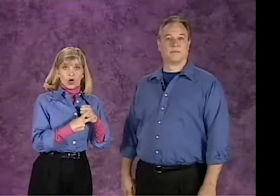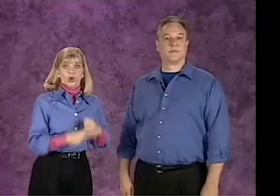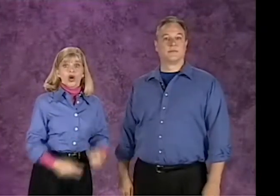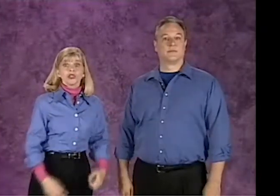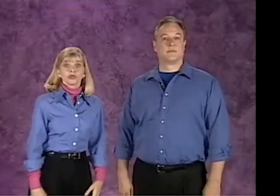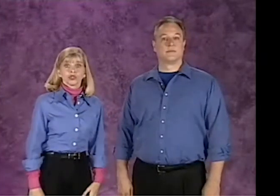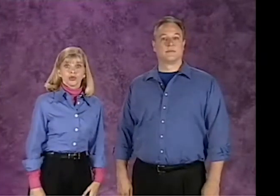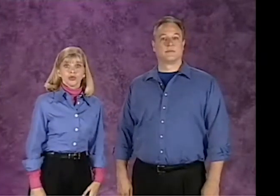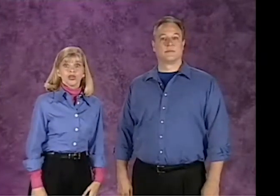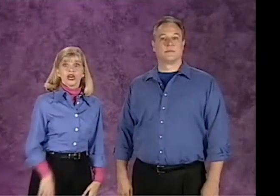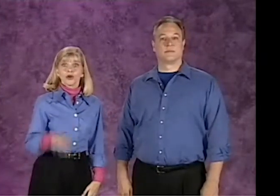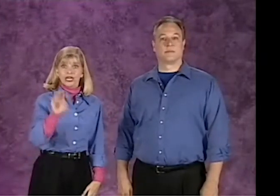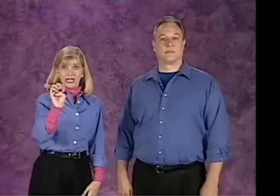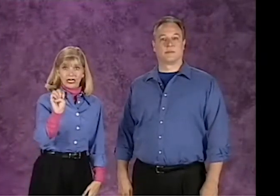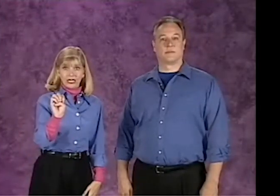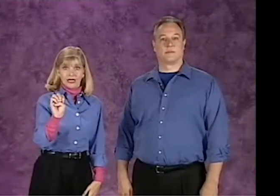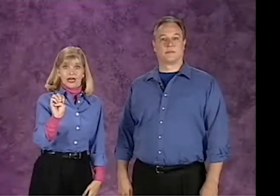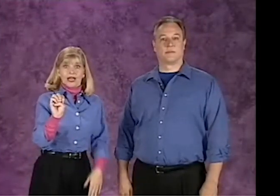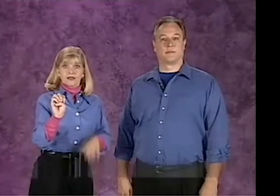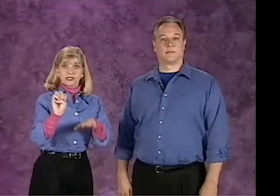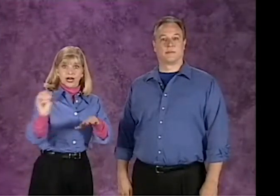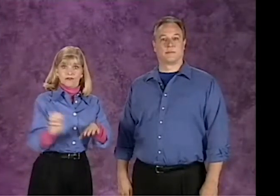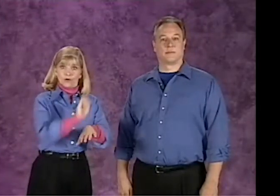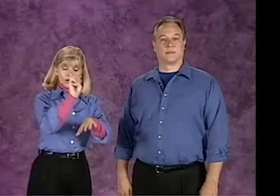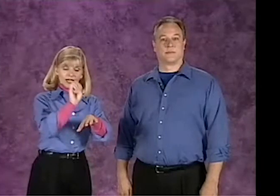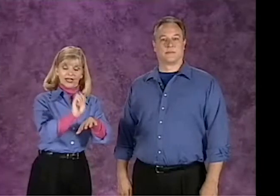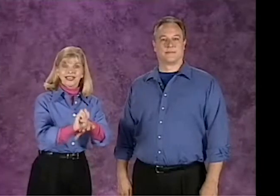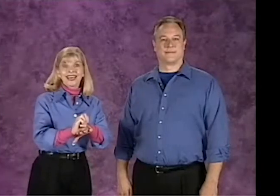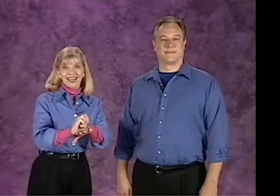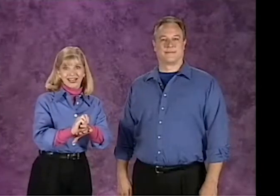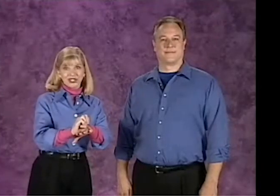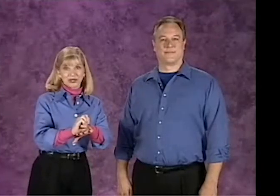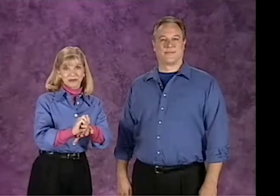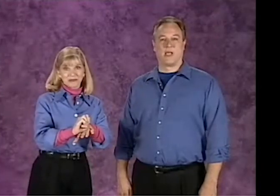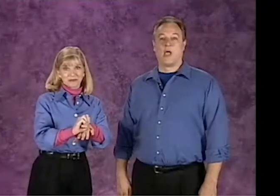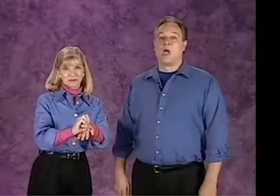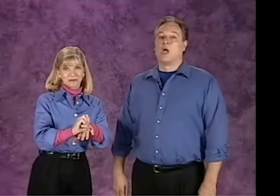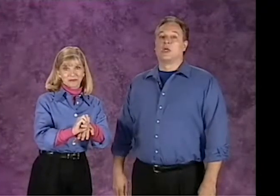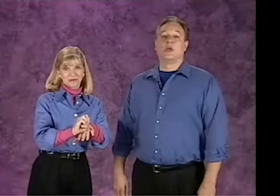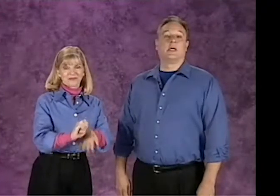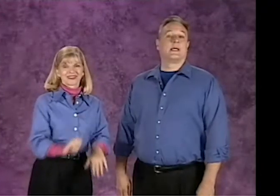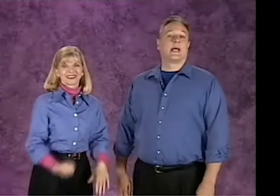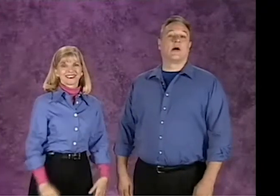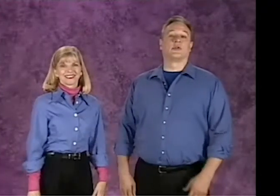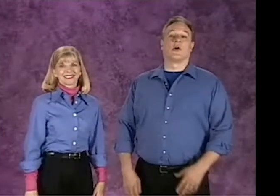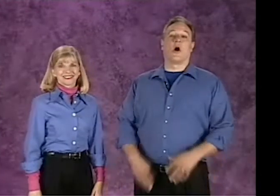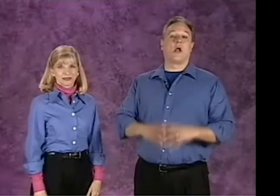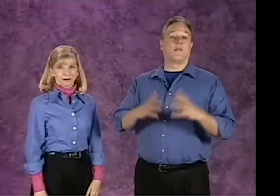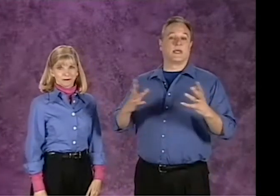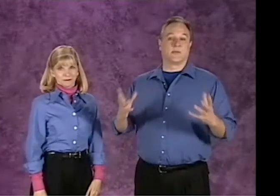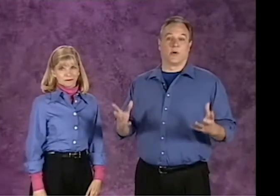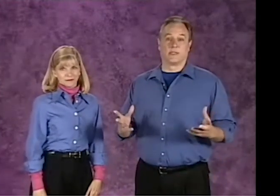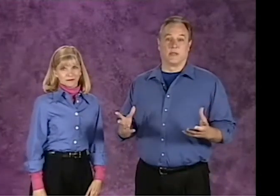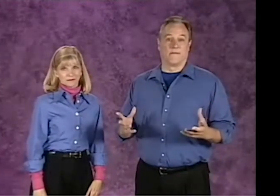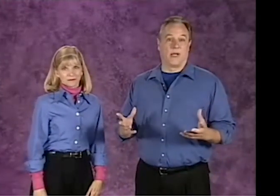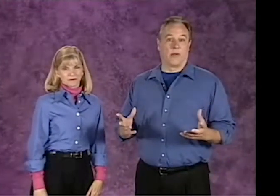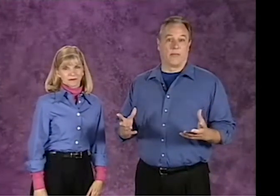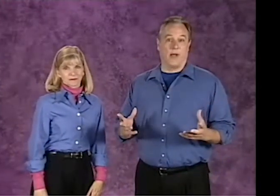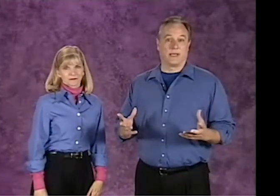We also showed you the letter E in the sign for engage. You'll encounter all of these words in the following